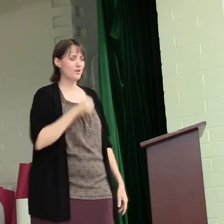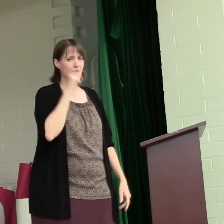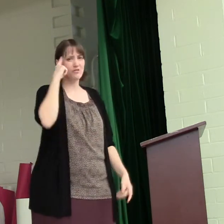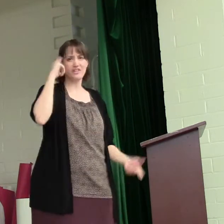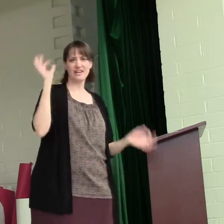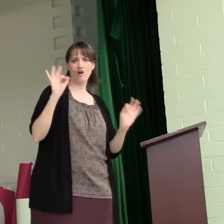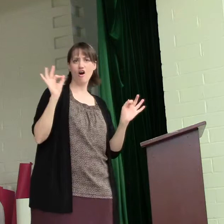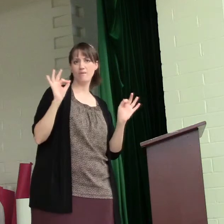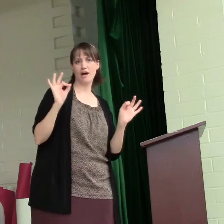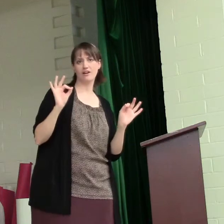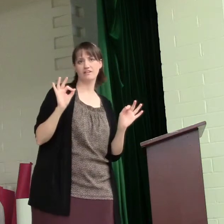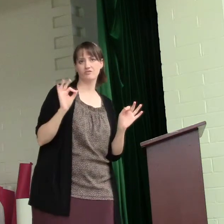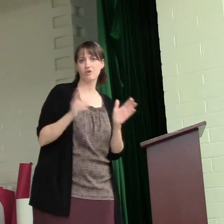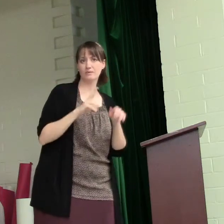don't think at all about it normally.